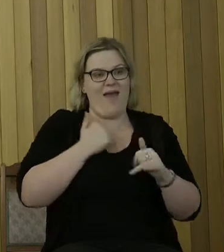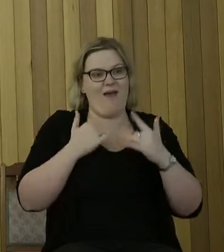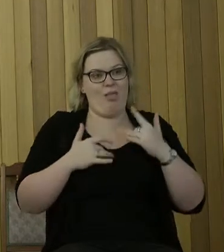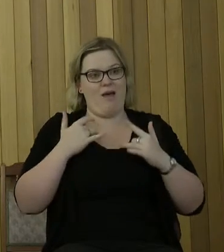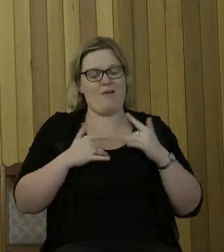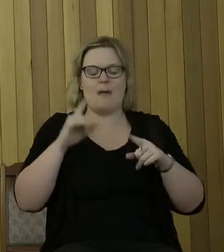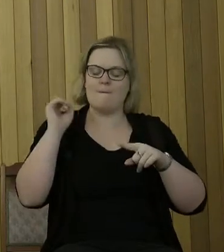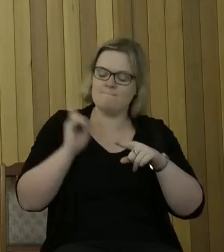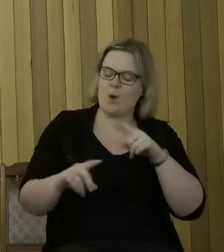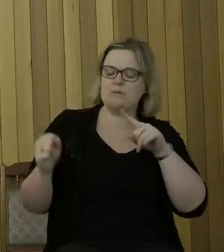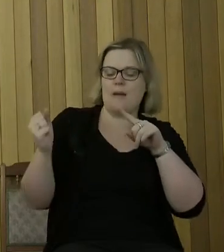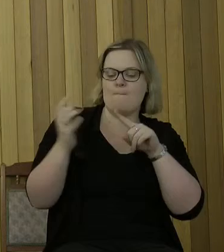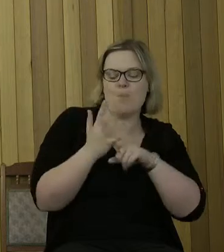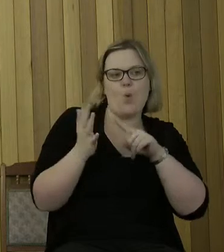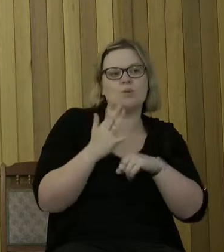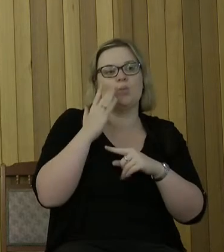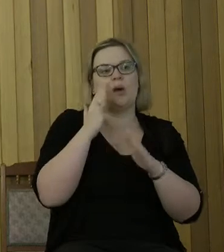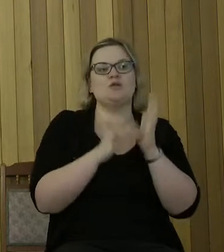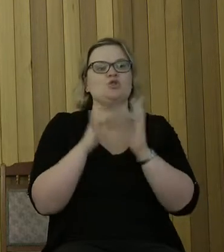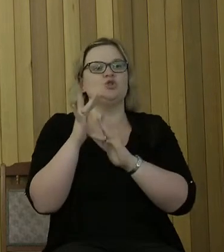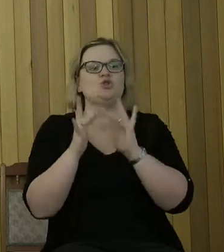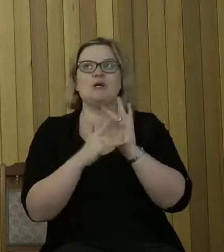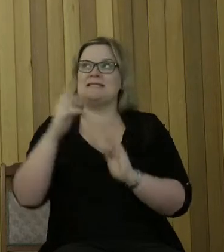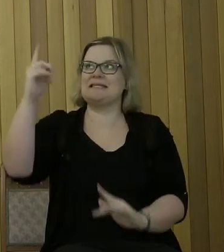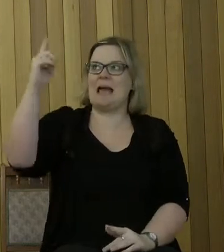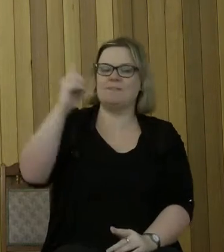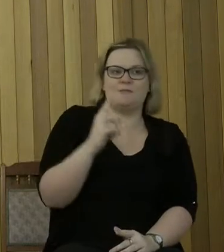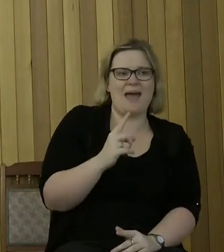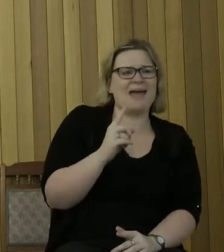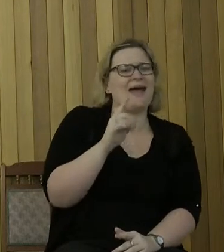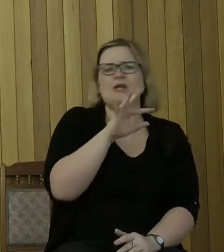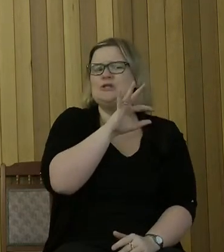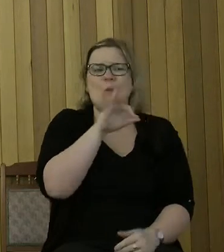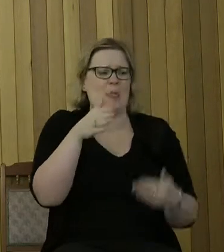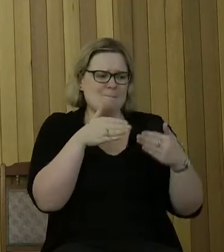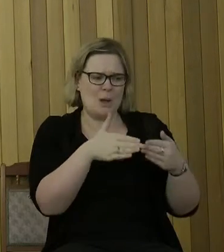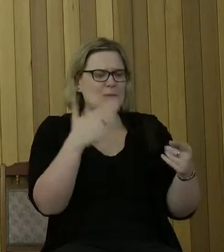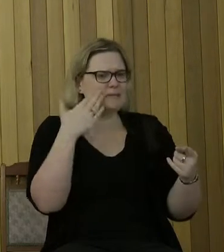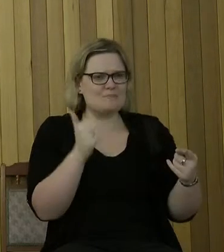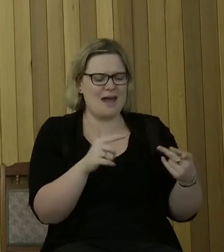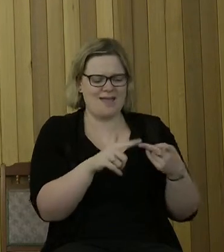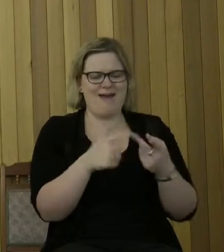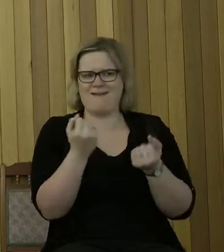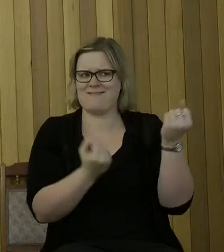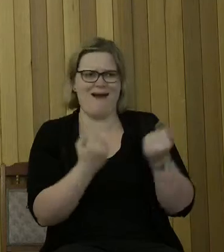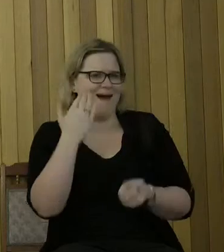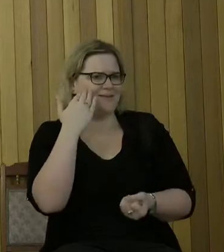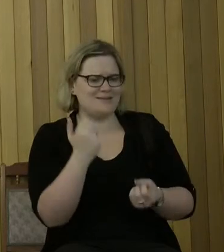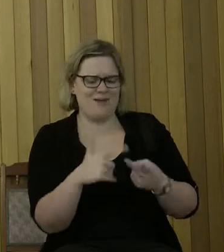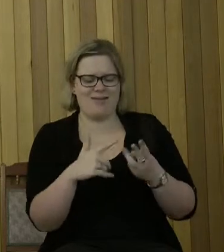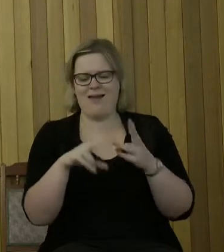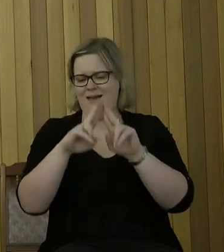most important thing when Jesus comes back, is not that boat, is not that car, is not